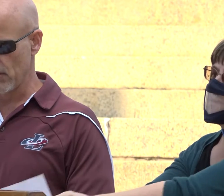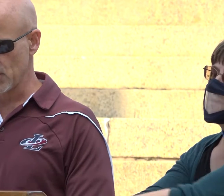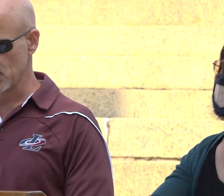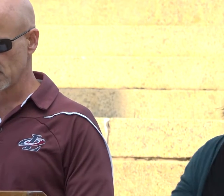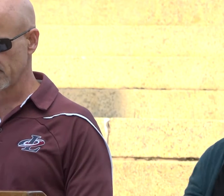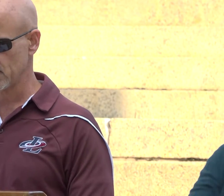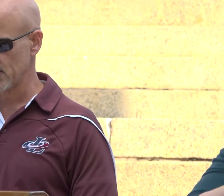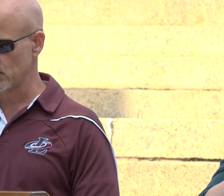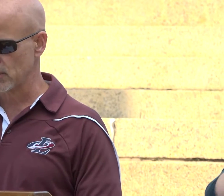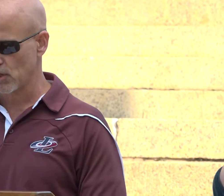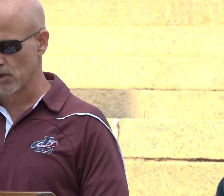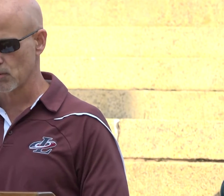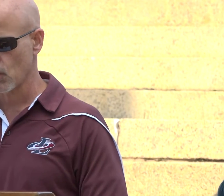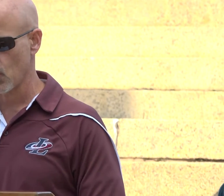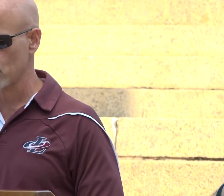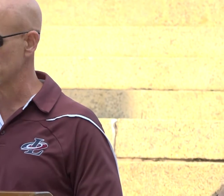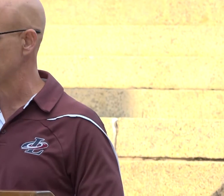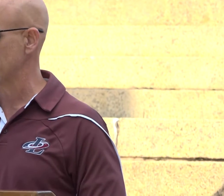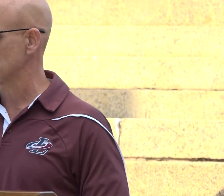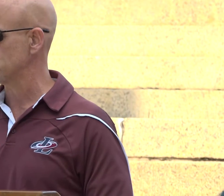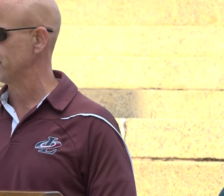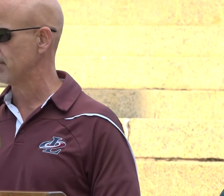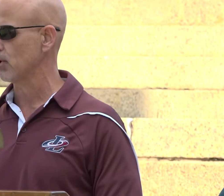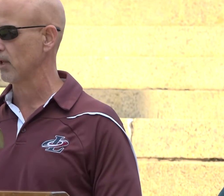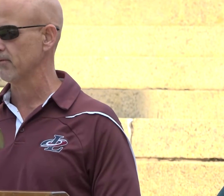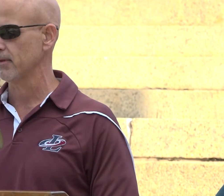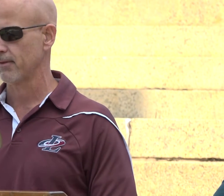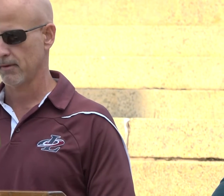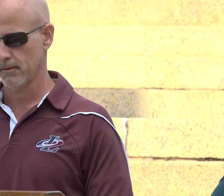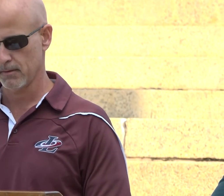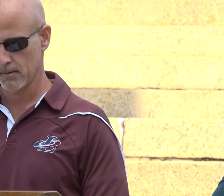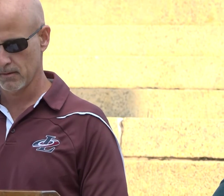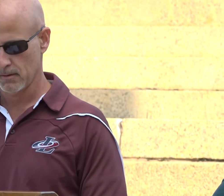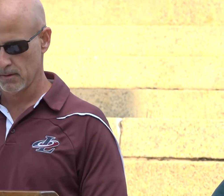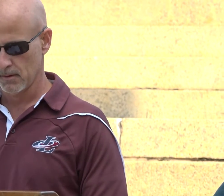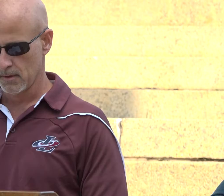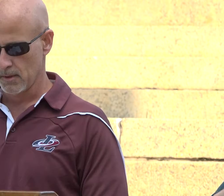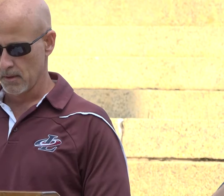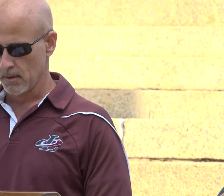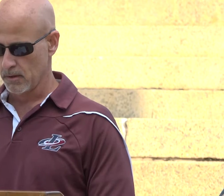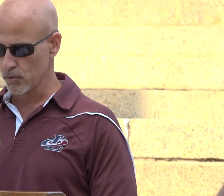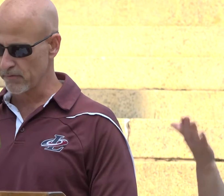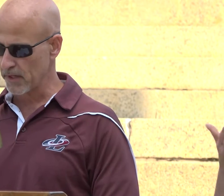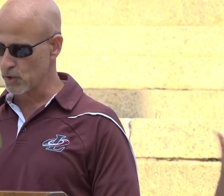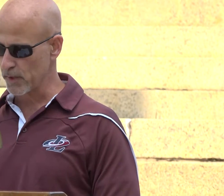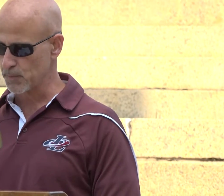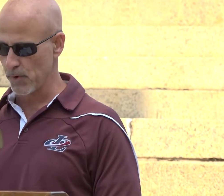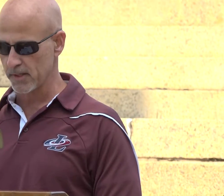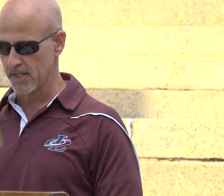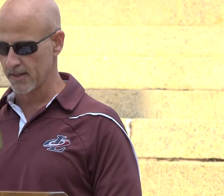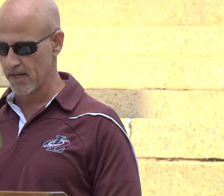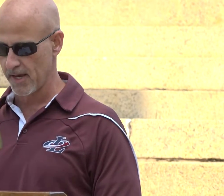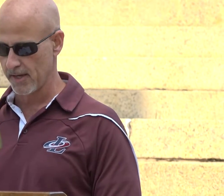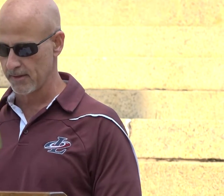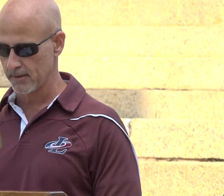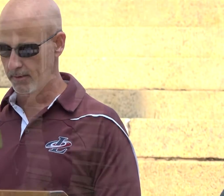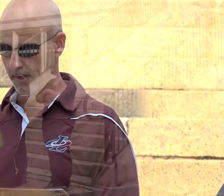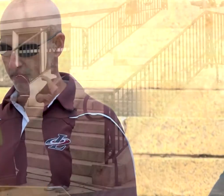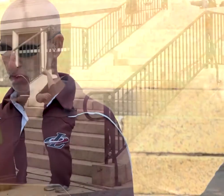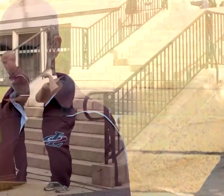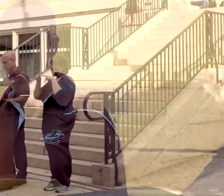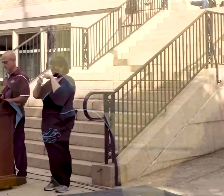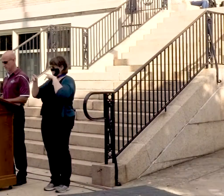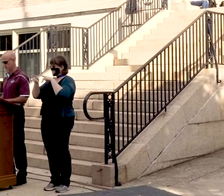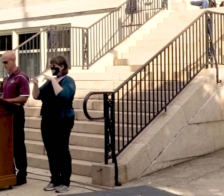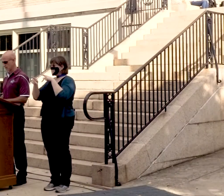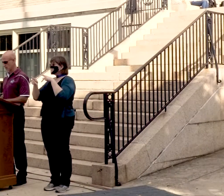And the generations of the century's turn will always remember September 11th. Those of us who experienced that day